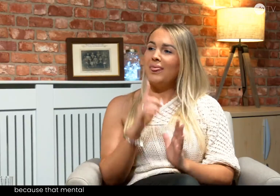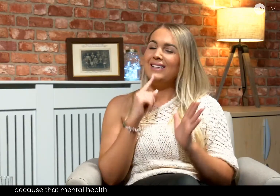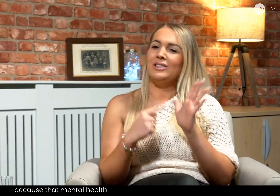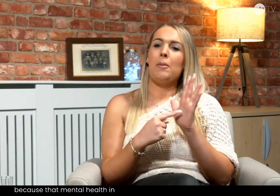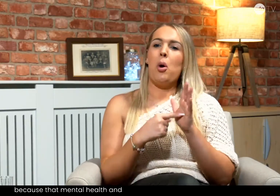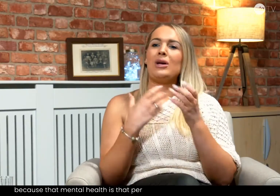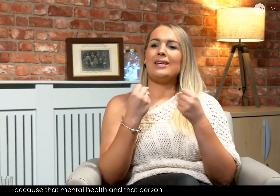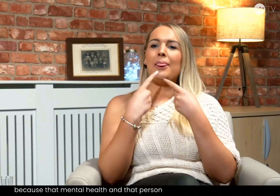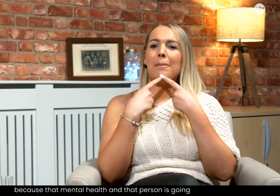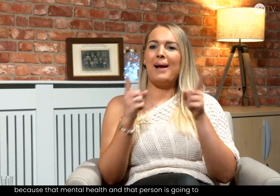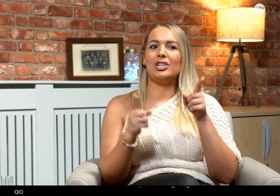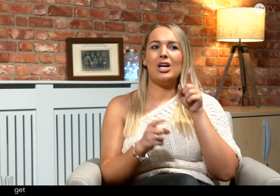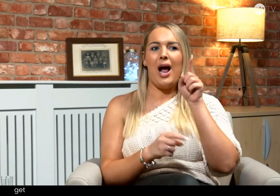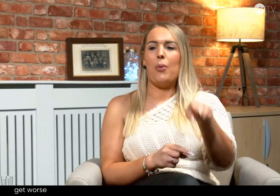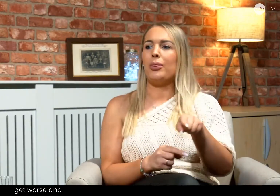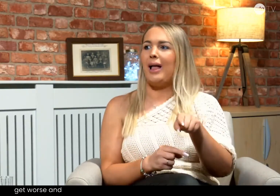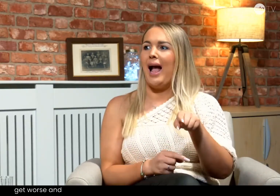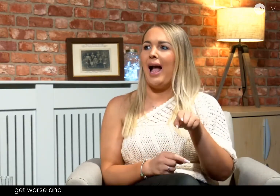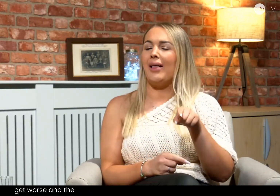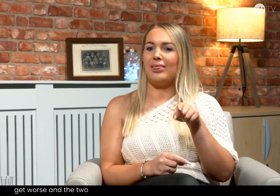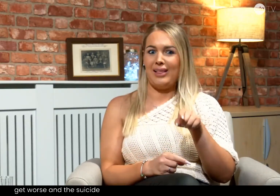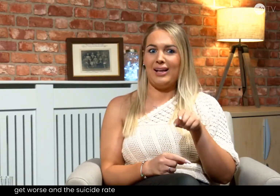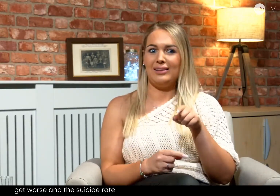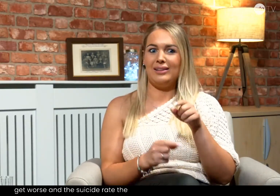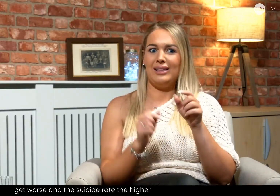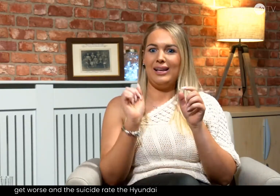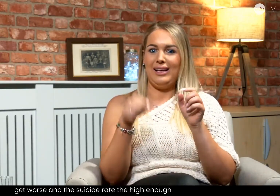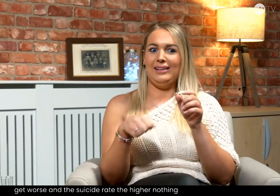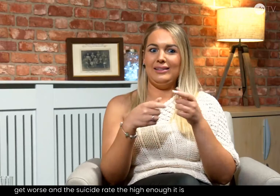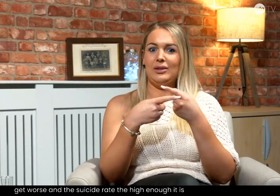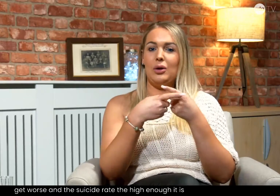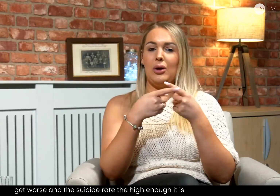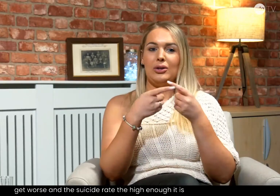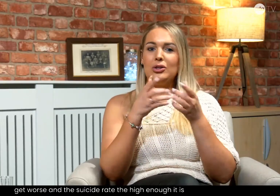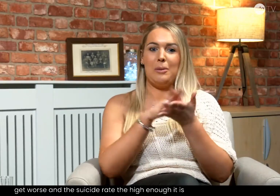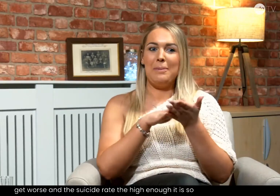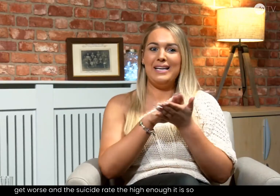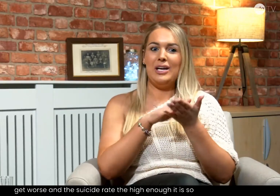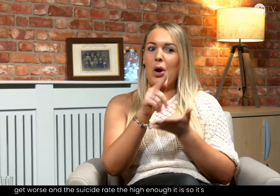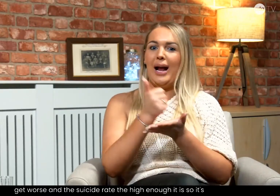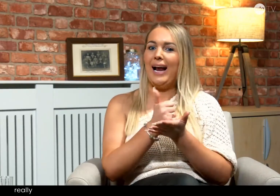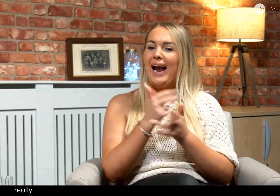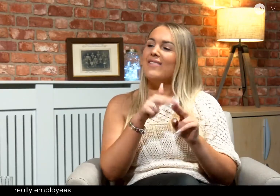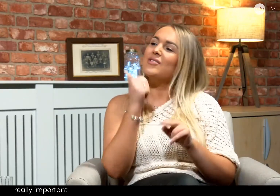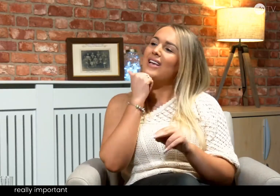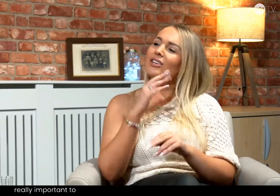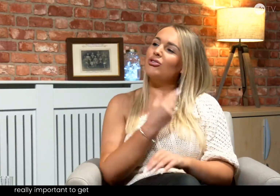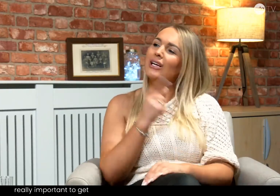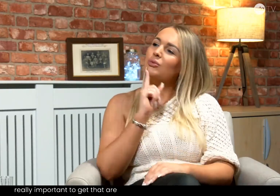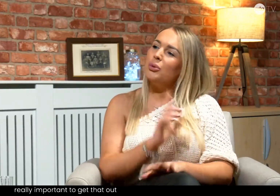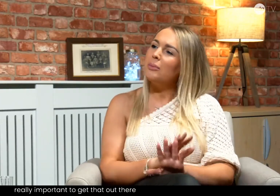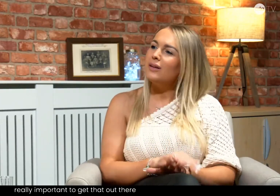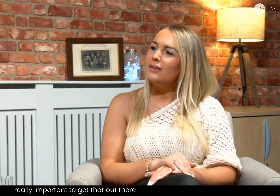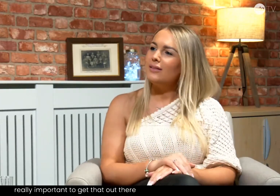worse, and the suicide rates are high enough as it is. So it's really important to get that out there, to say you're not